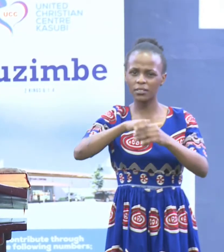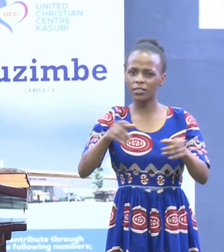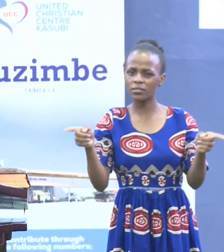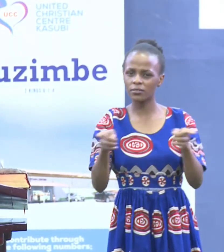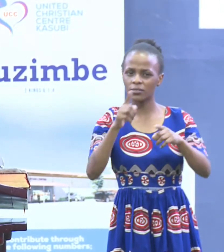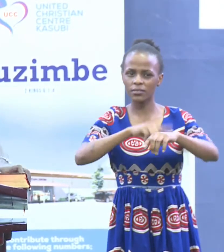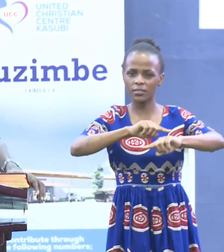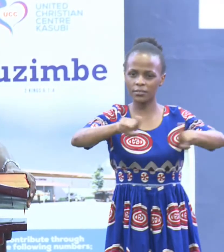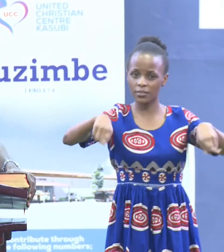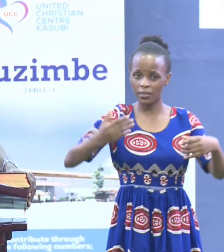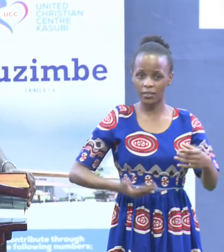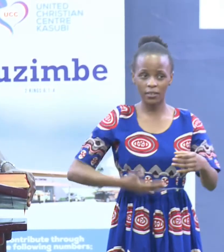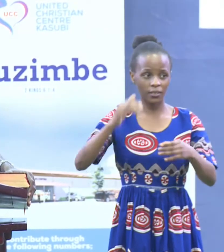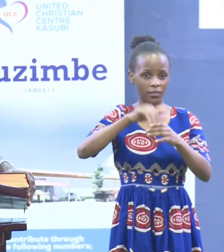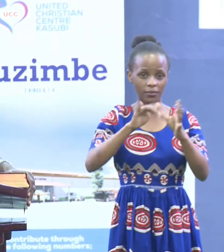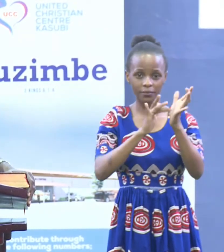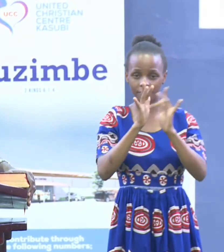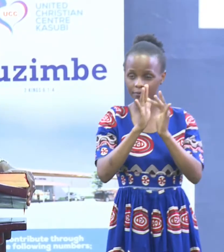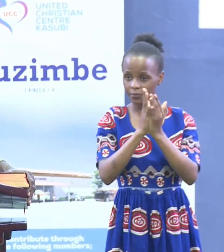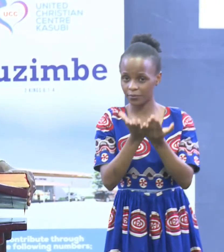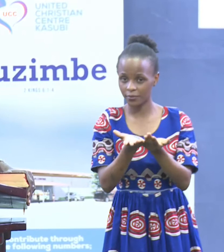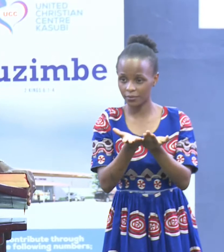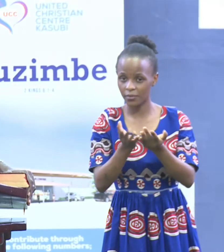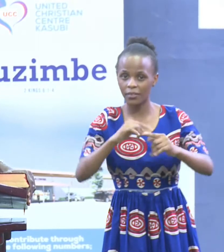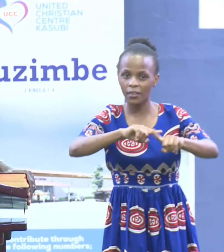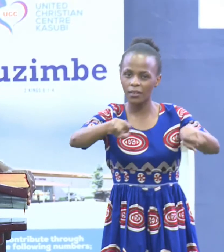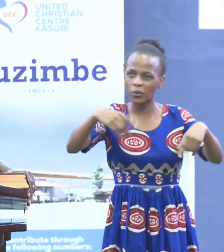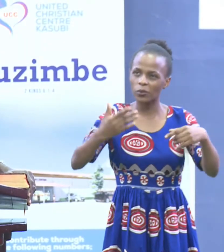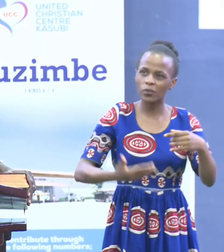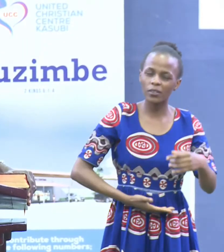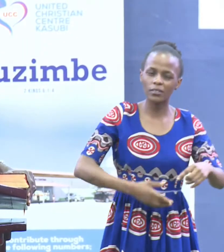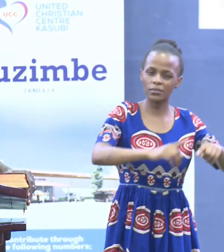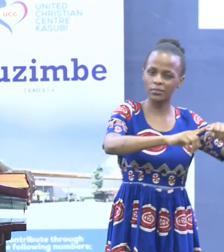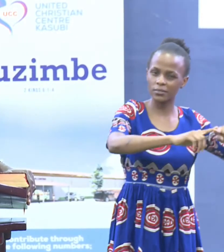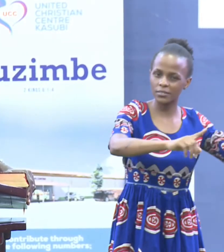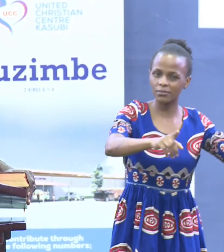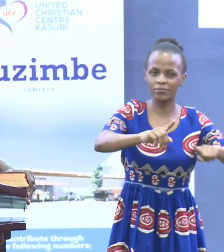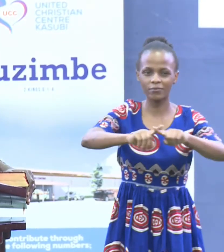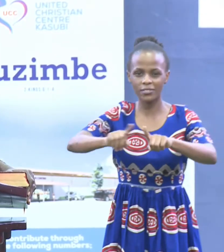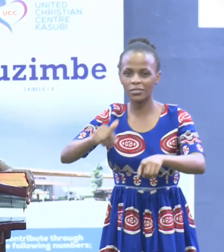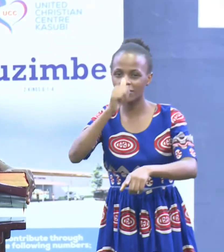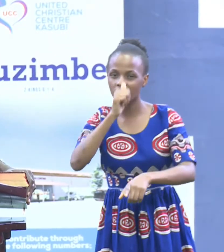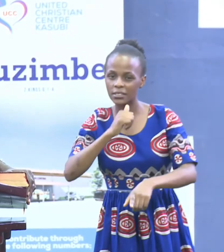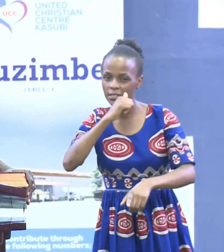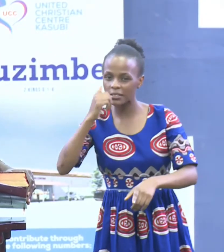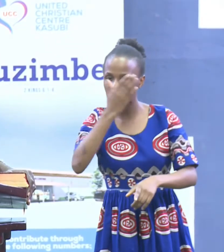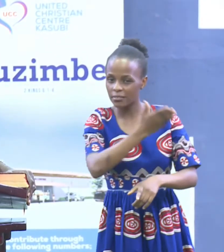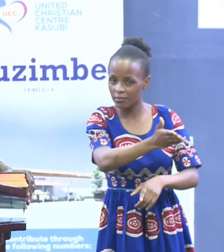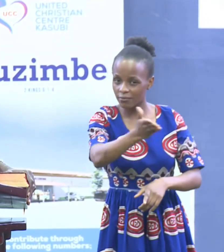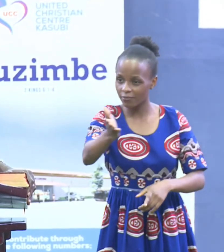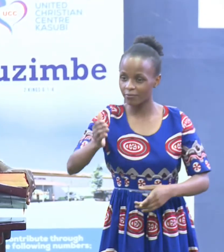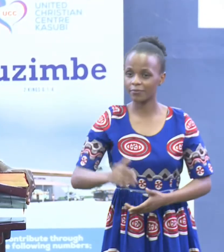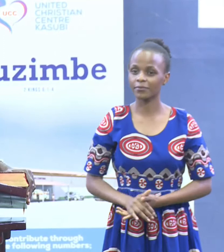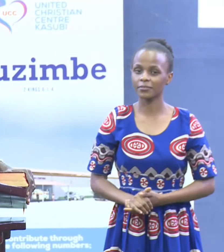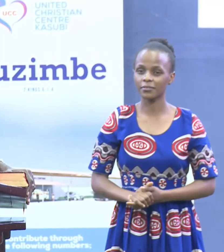have. Mubia wandikibwa. In scriptures. Tuina ebyama ebyenjawulo ebirimu. The different mysteries in